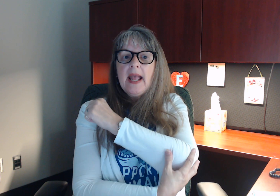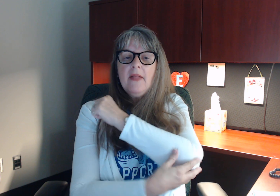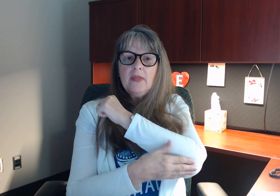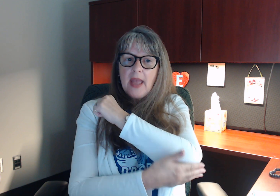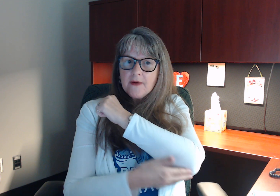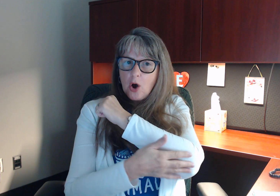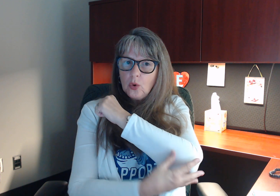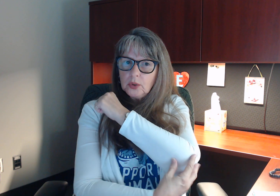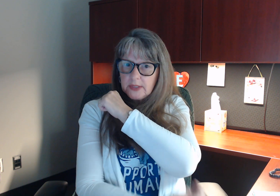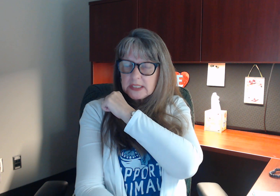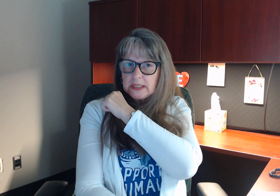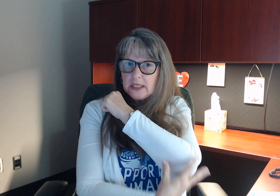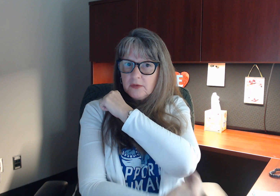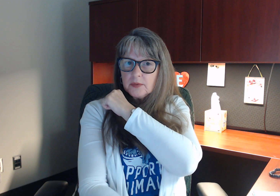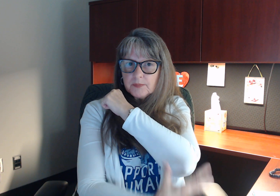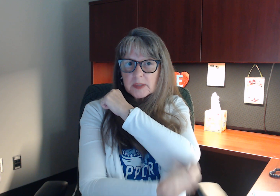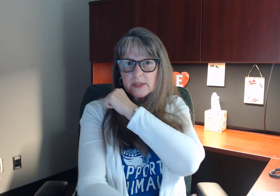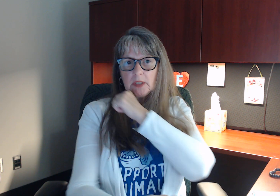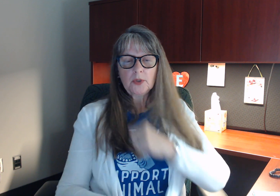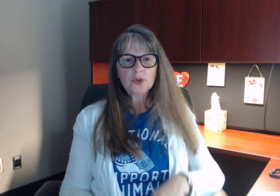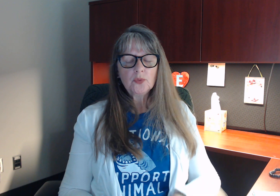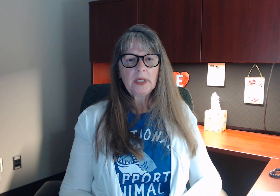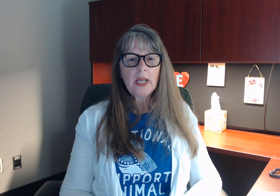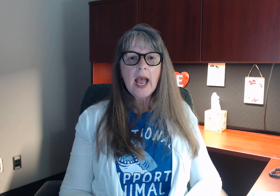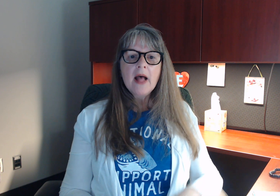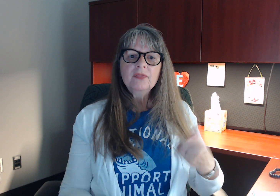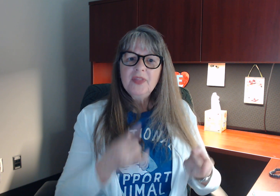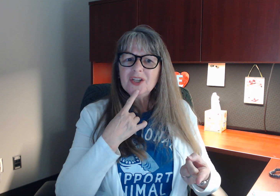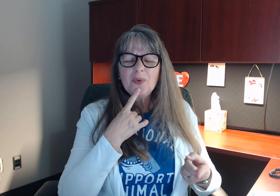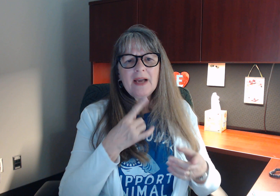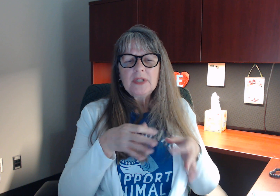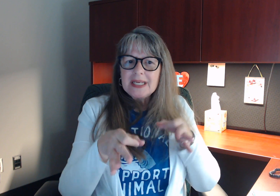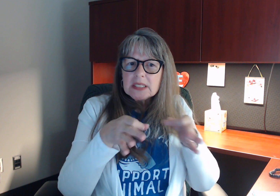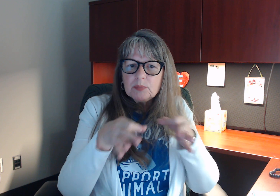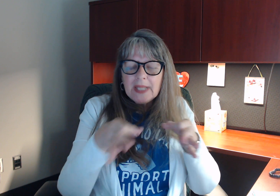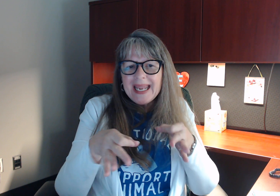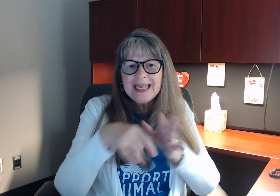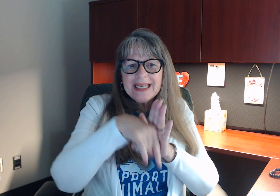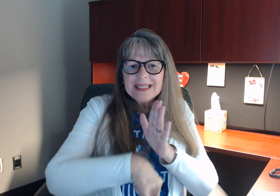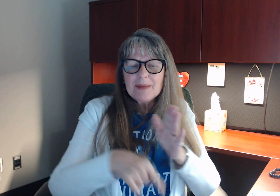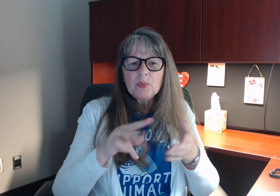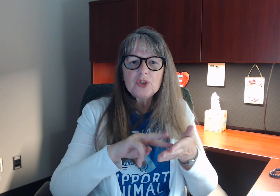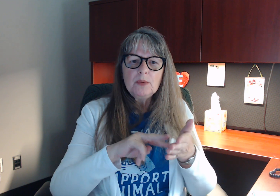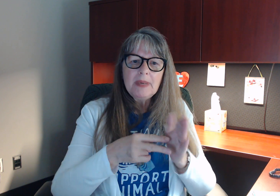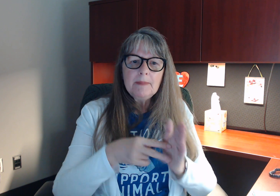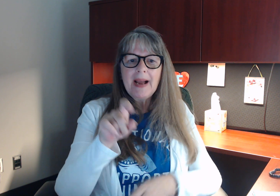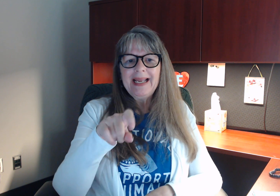is their jacket, and then they have a hole in the sleeve. That's basically what you're doing. Then you would have to explain in depth what you mean by a